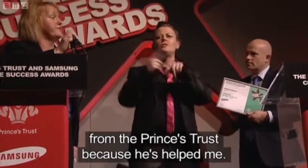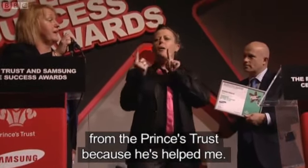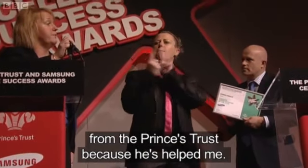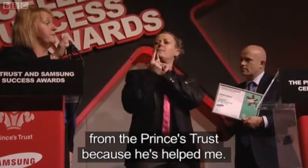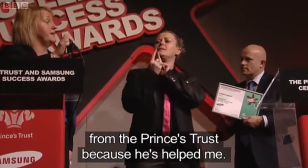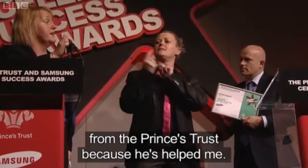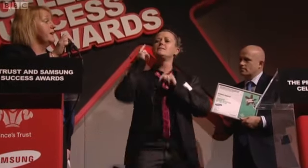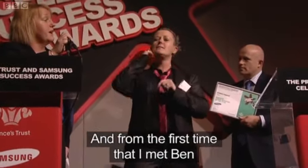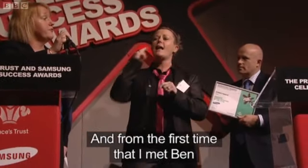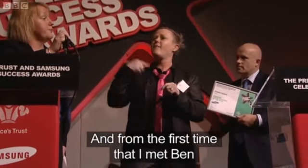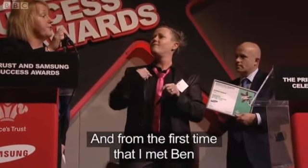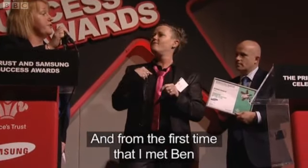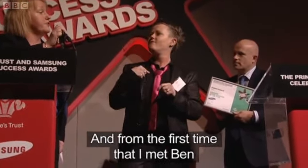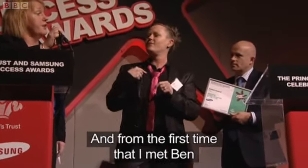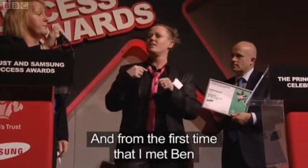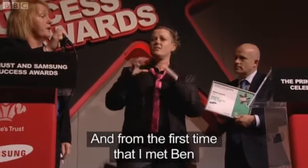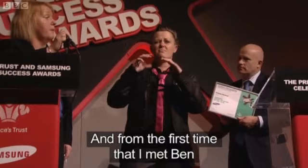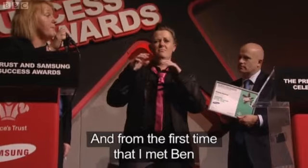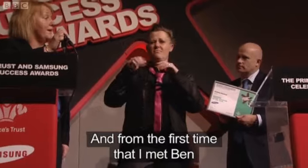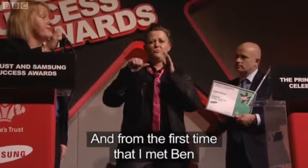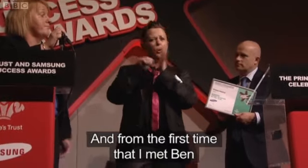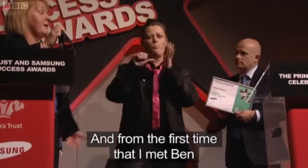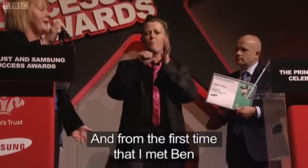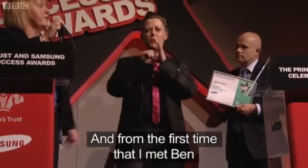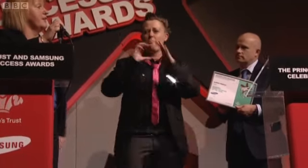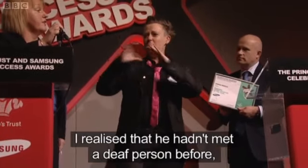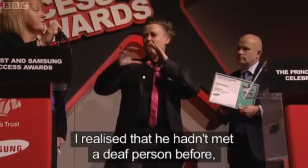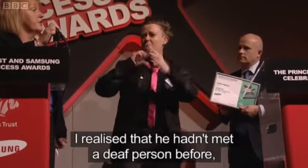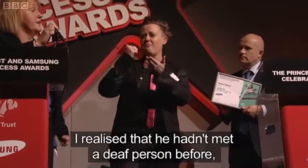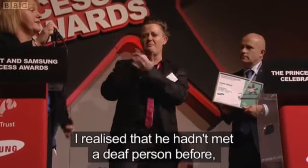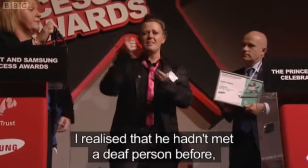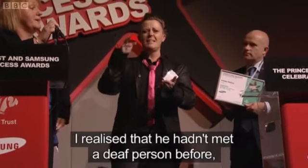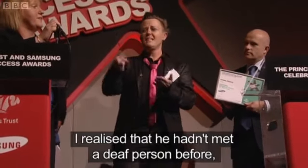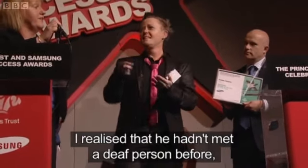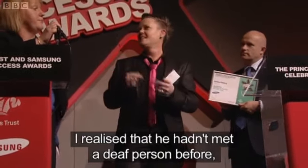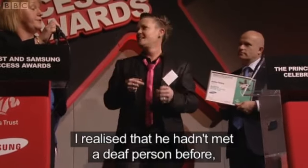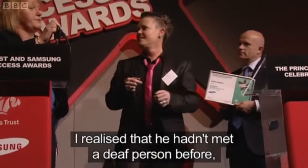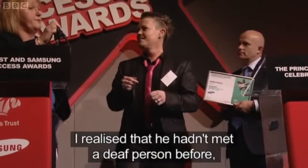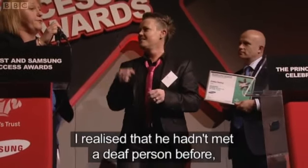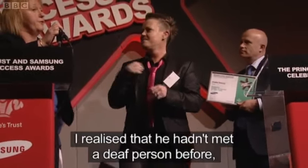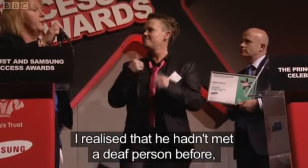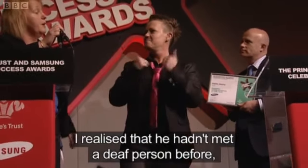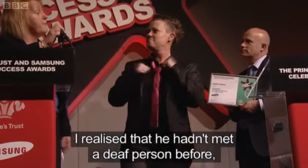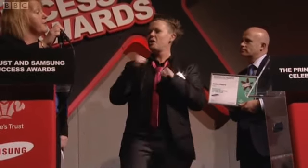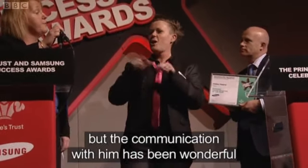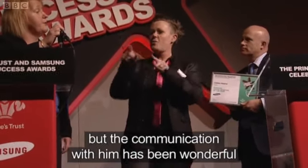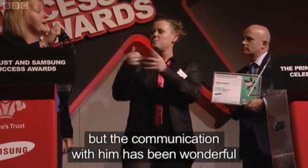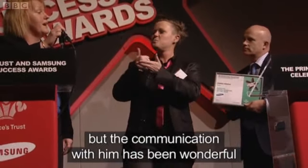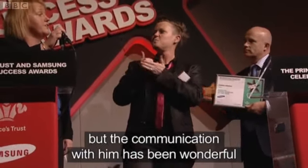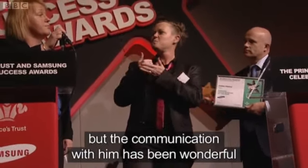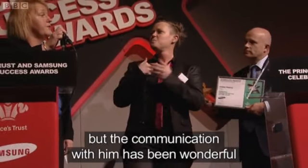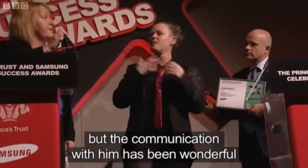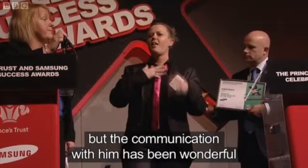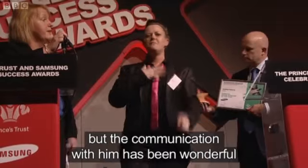helped me. And from the first time that I met Ben, I realised he'd never met a deaf person before. But the communication with him has